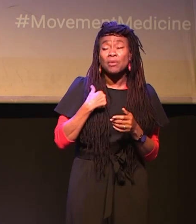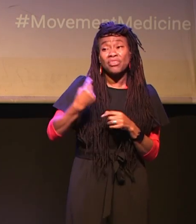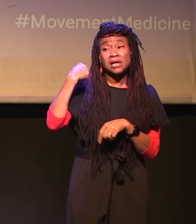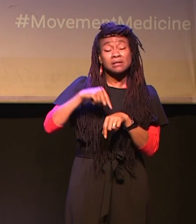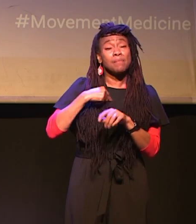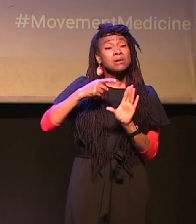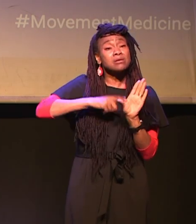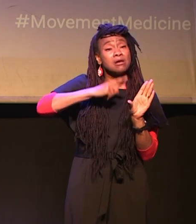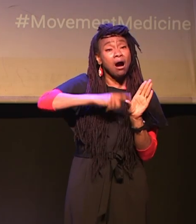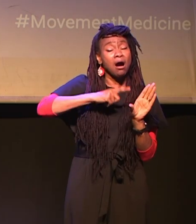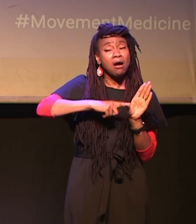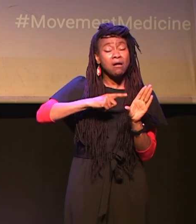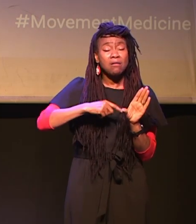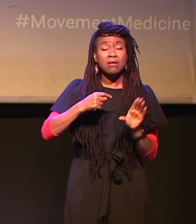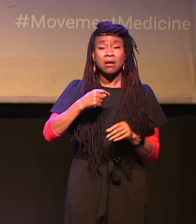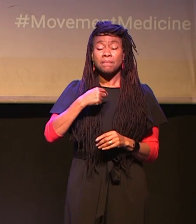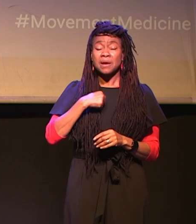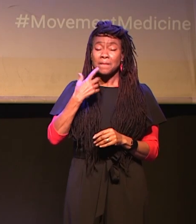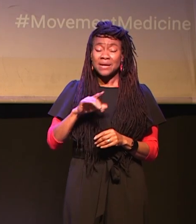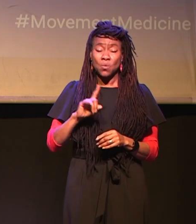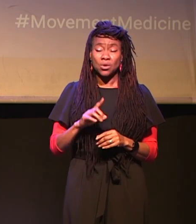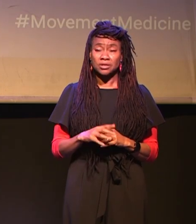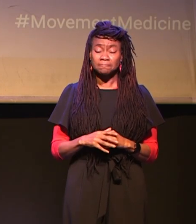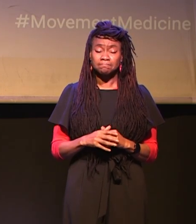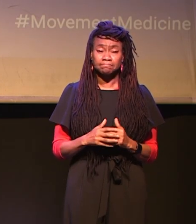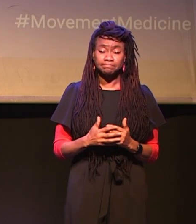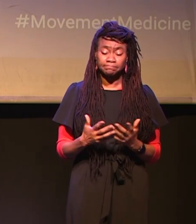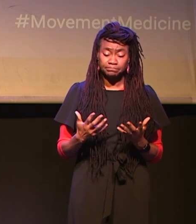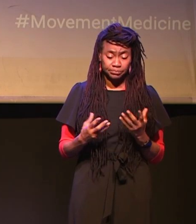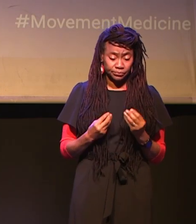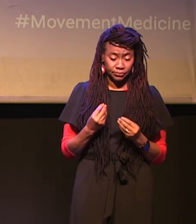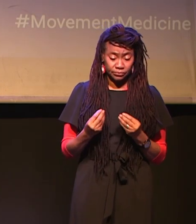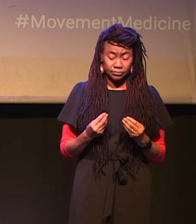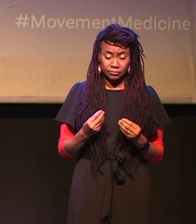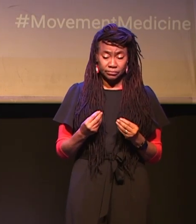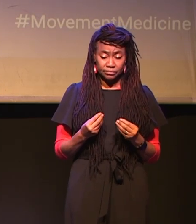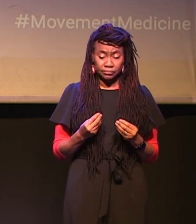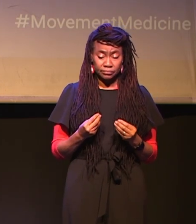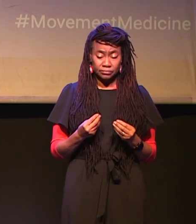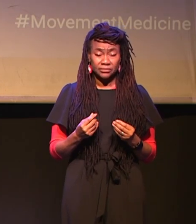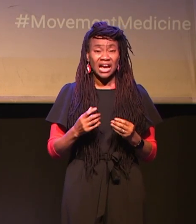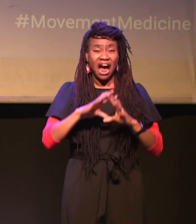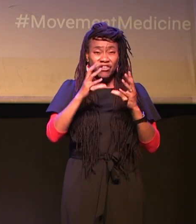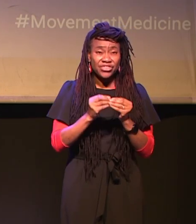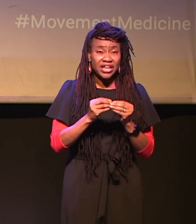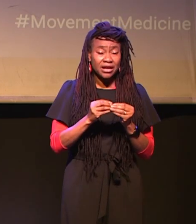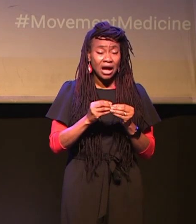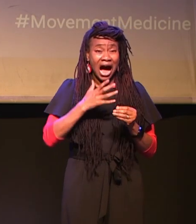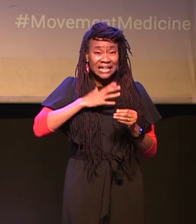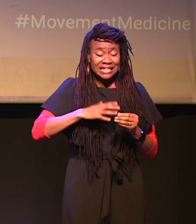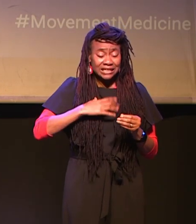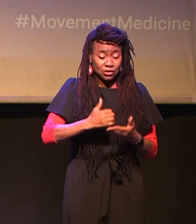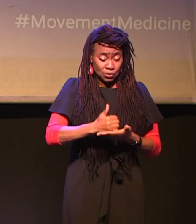didn't have an abolitionist framework, is I put every form of like resource or recovery around me because I knew I didn't have